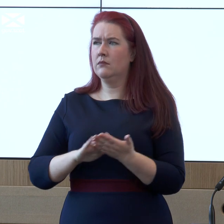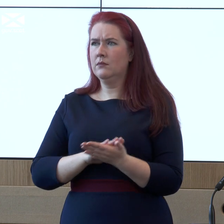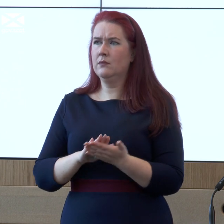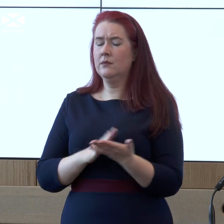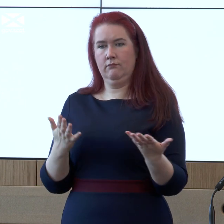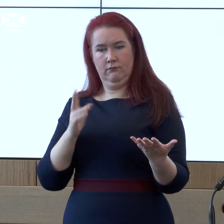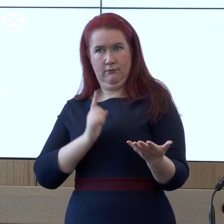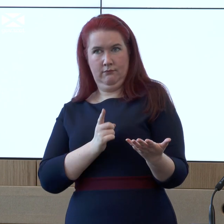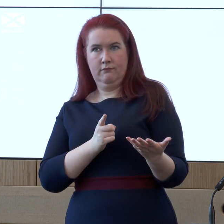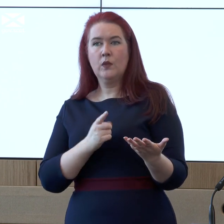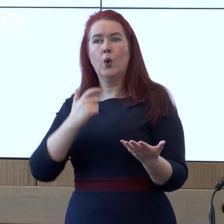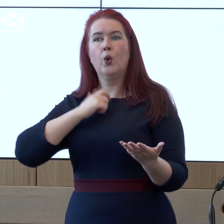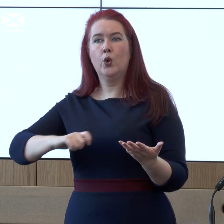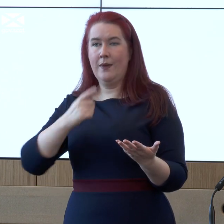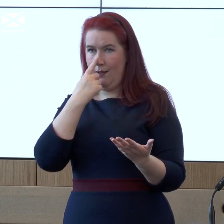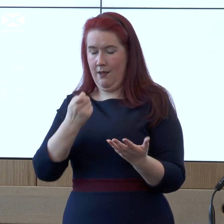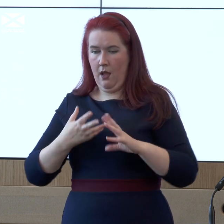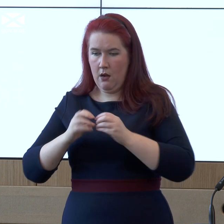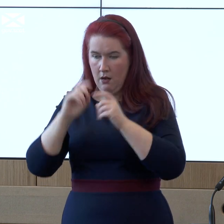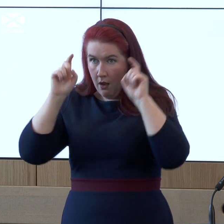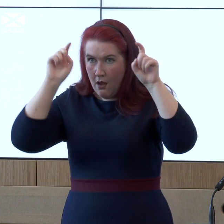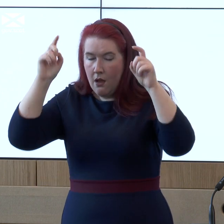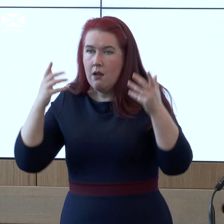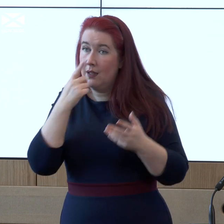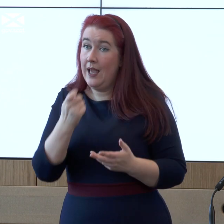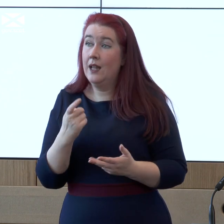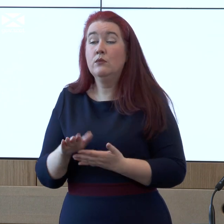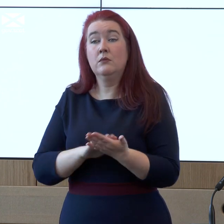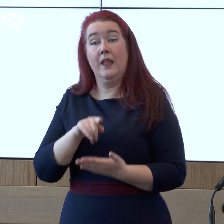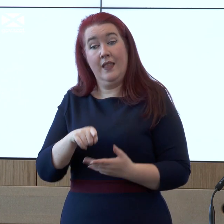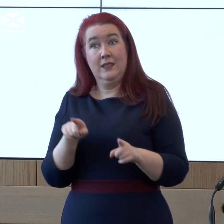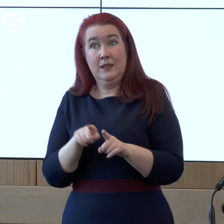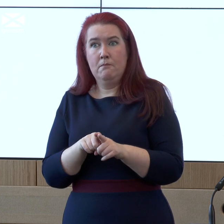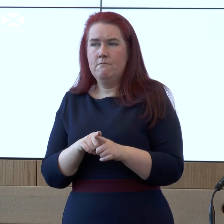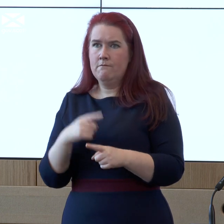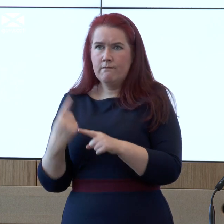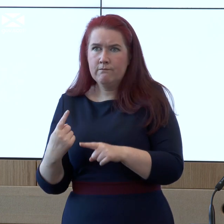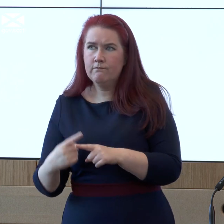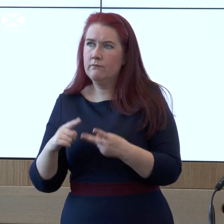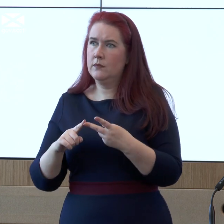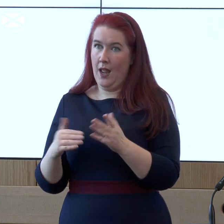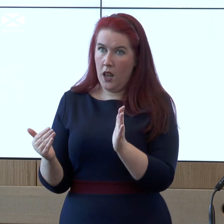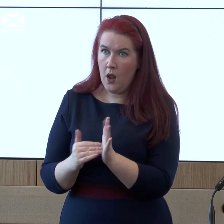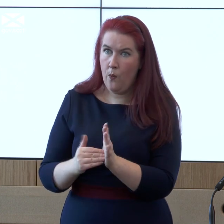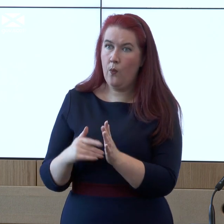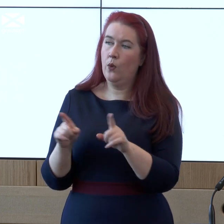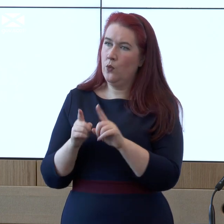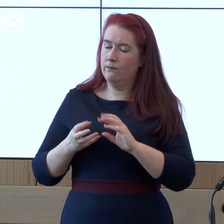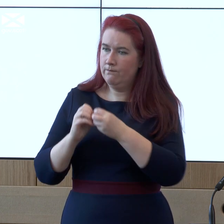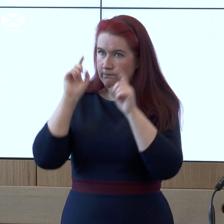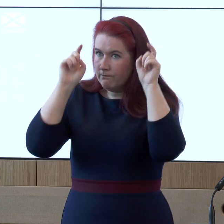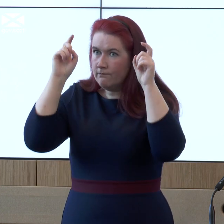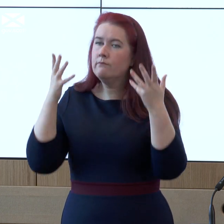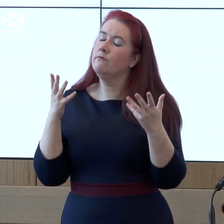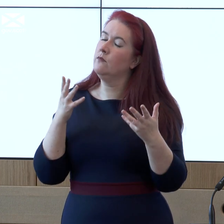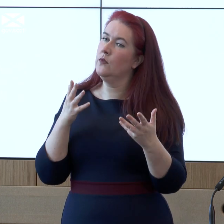to human ingenuity. So we must now bring that same urgency, immediacy, and creativity